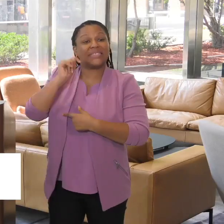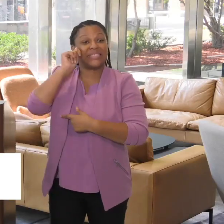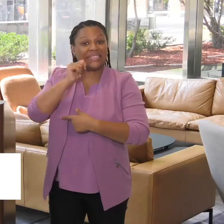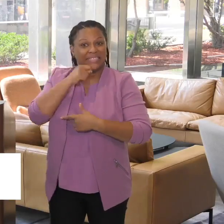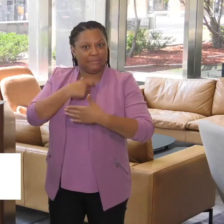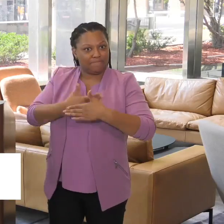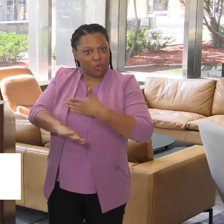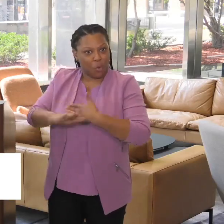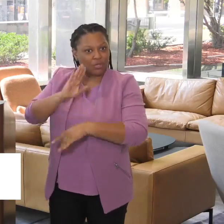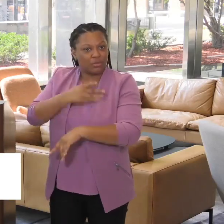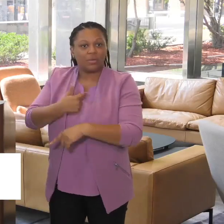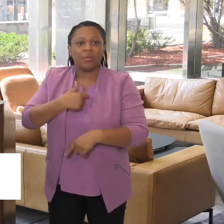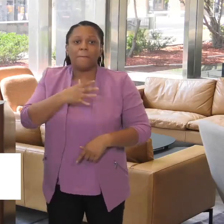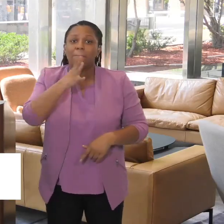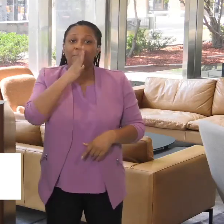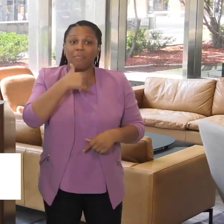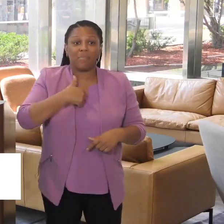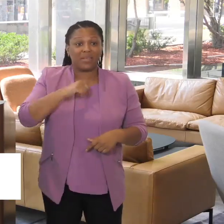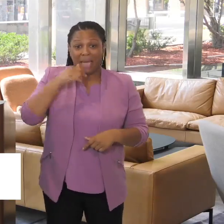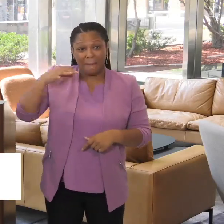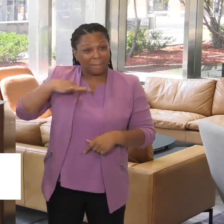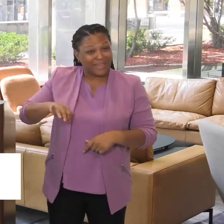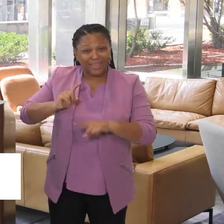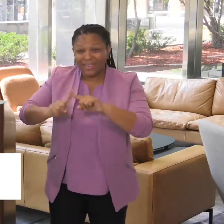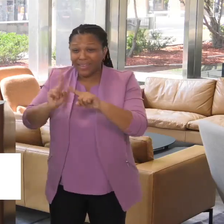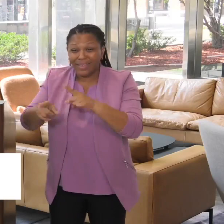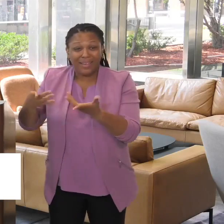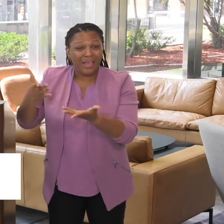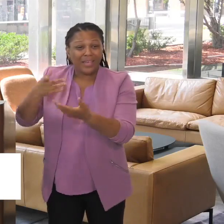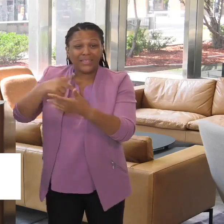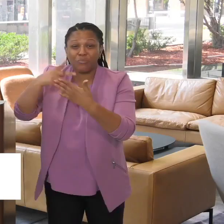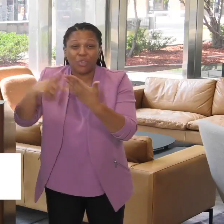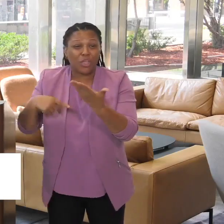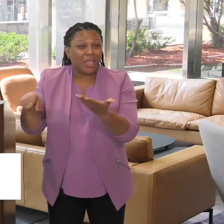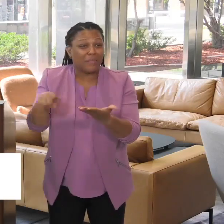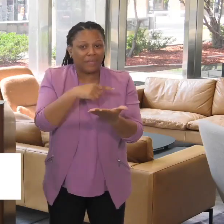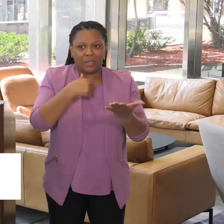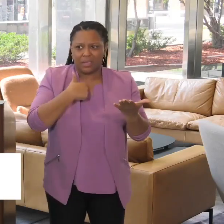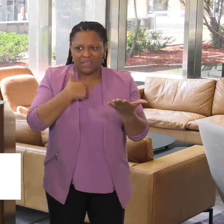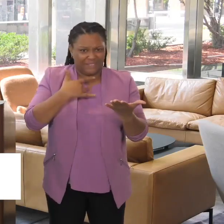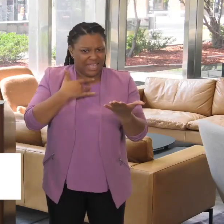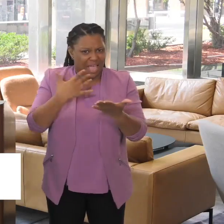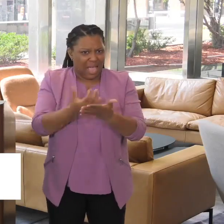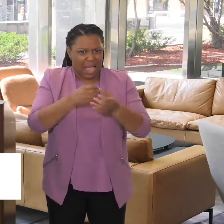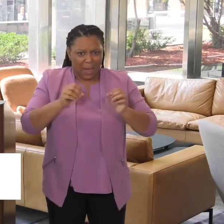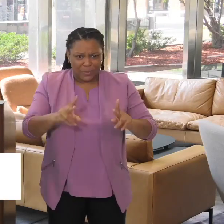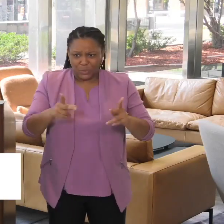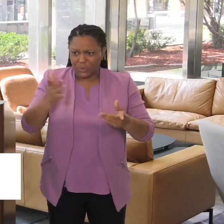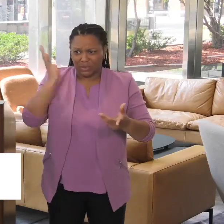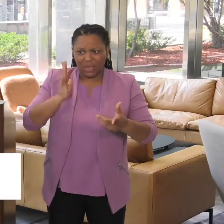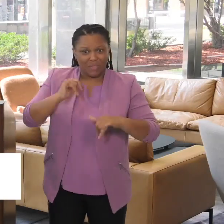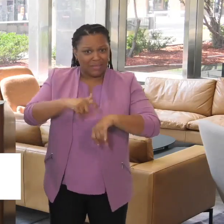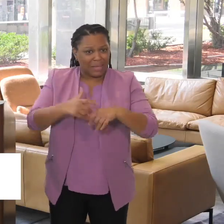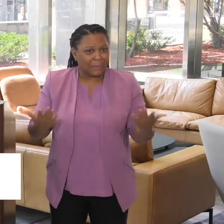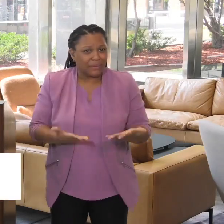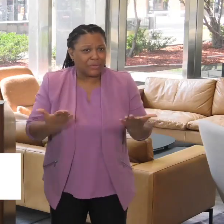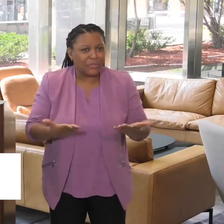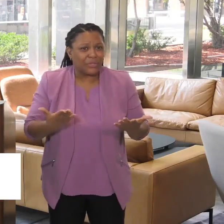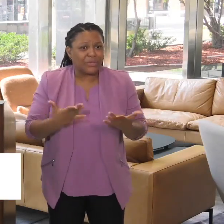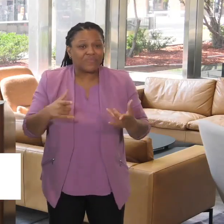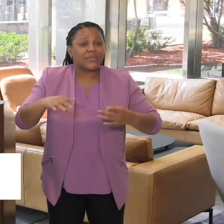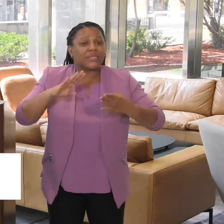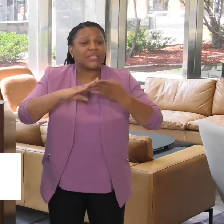are happening today. And like, if I could have had those opportunities that are happening in the city of St. Paul and within Ramsey County, I mean,